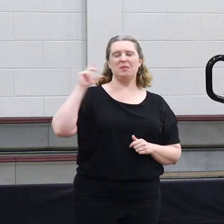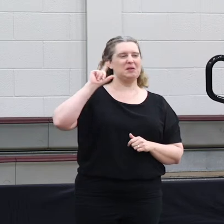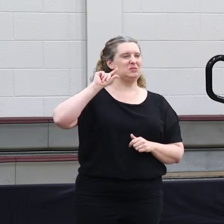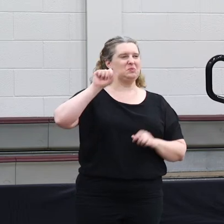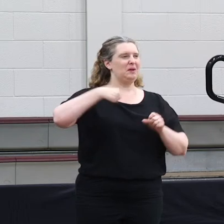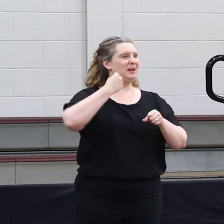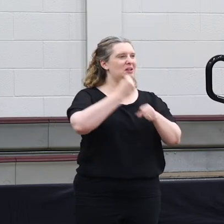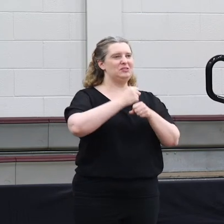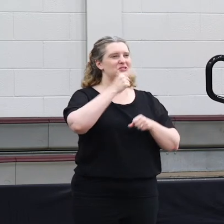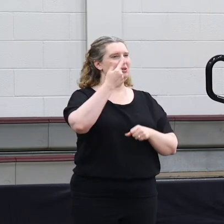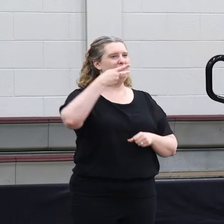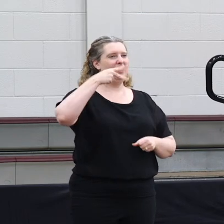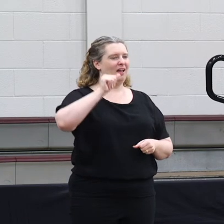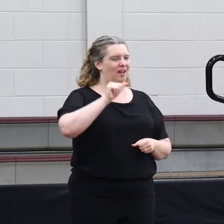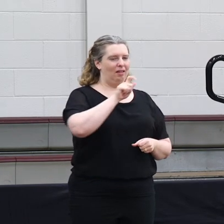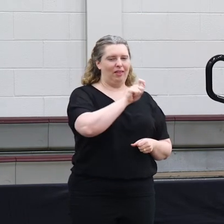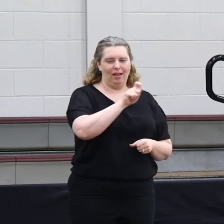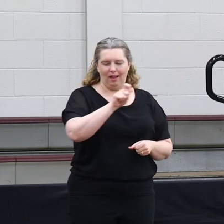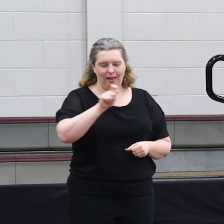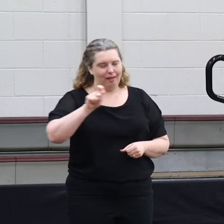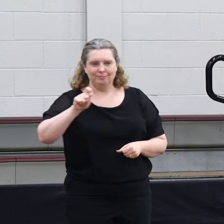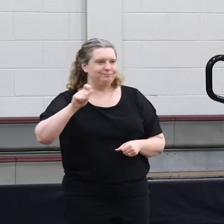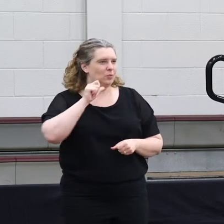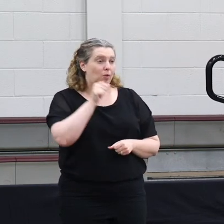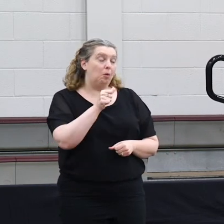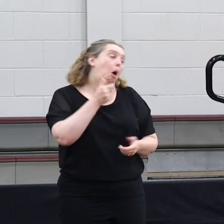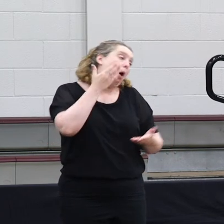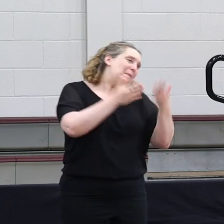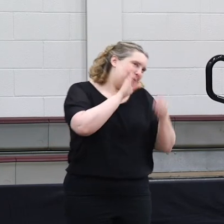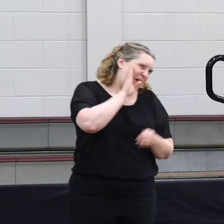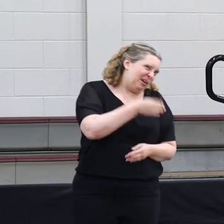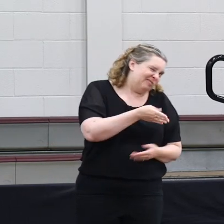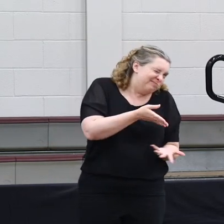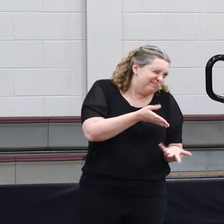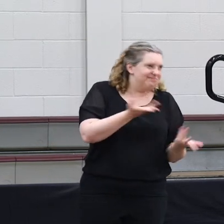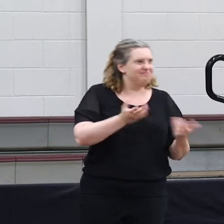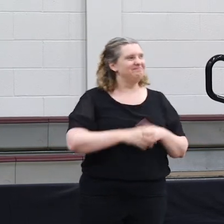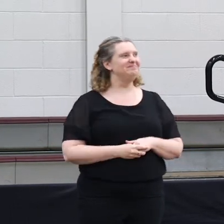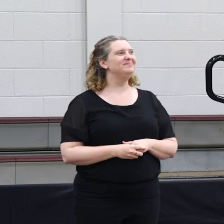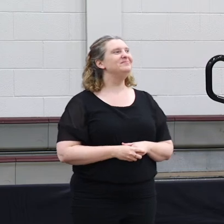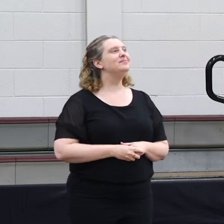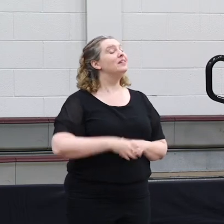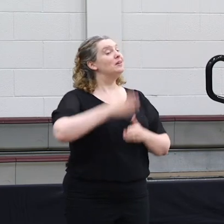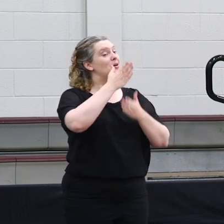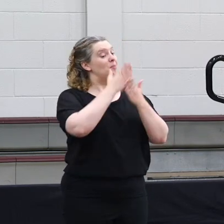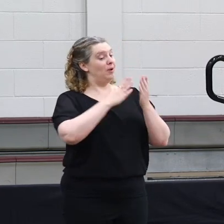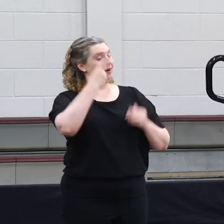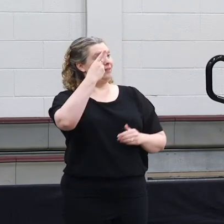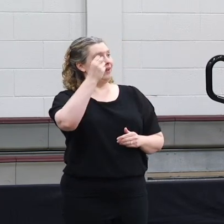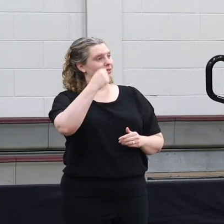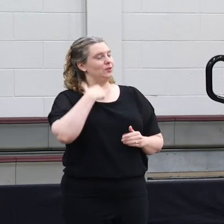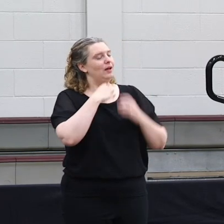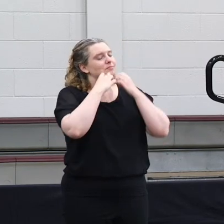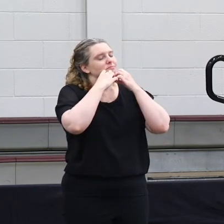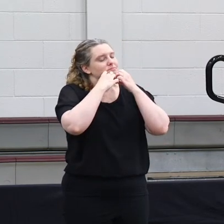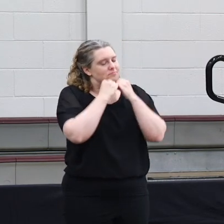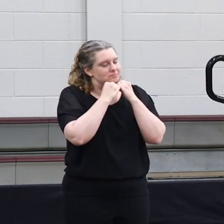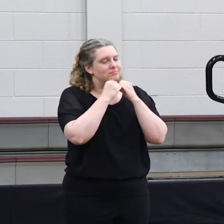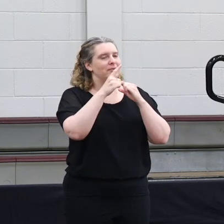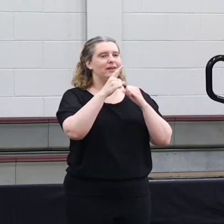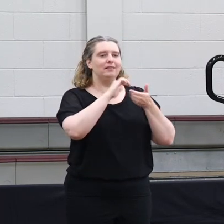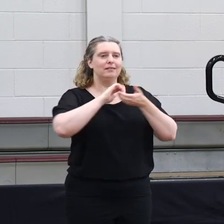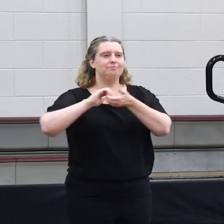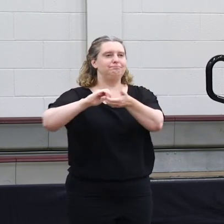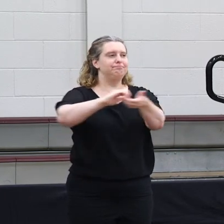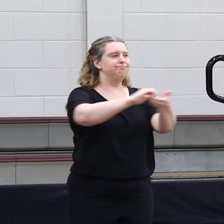GPA down to the last decimal. Or maybe I will. The part of high school that I'll cherish the most is the